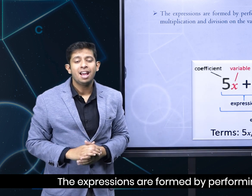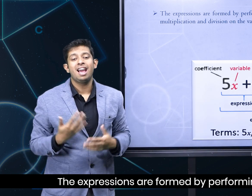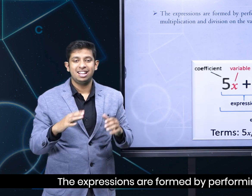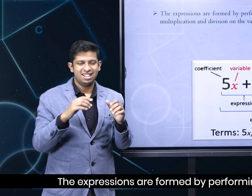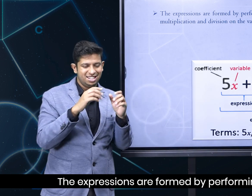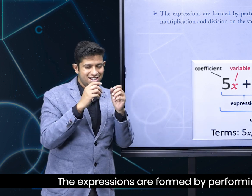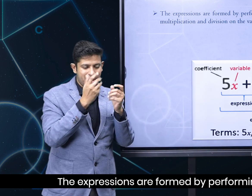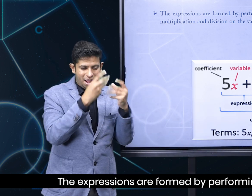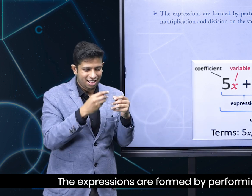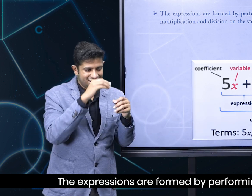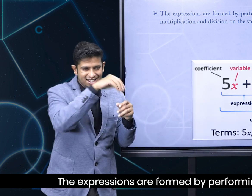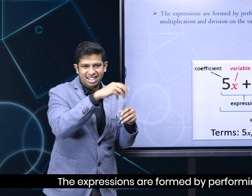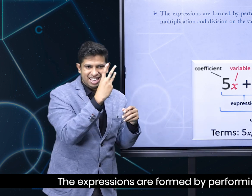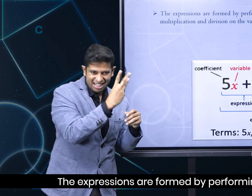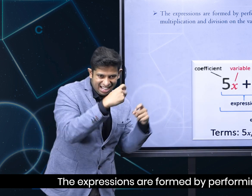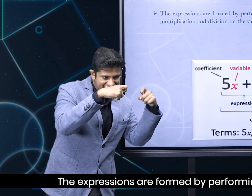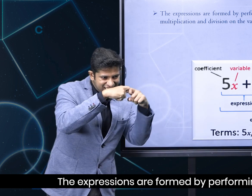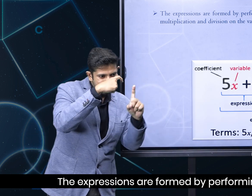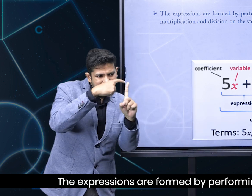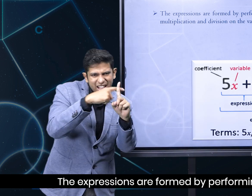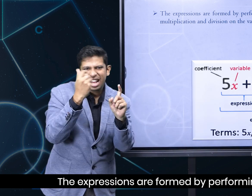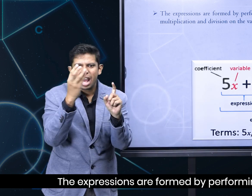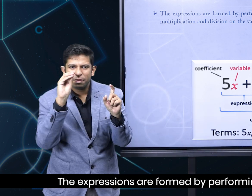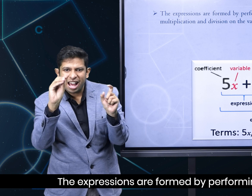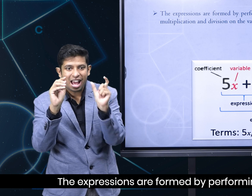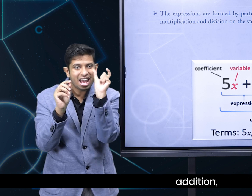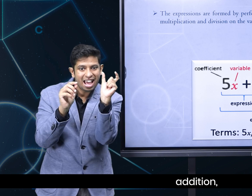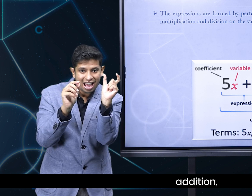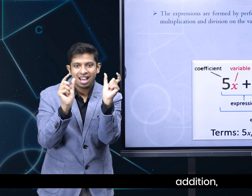The expressions are formed by performing operations like addition,